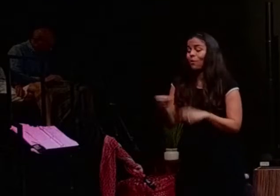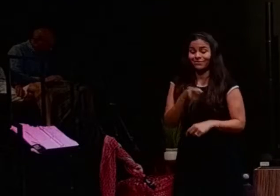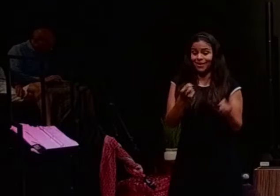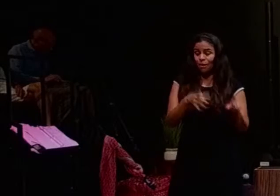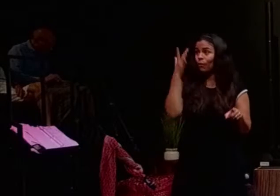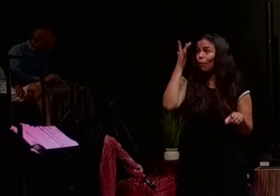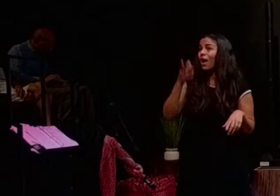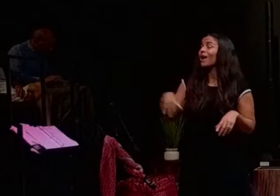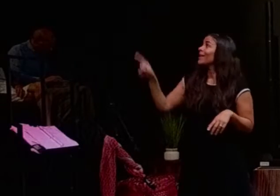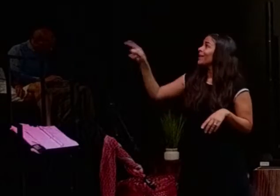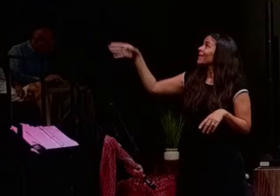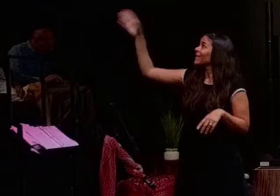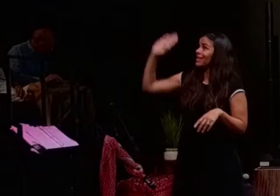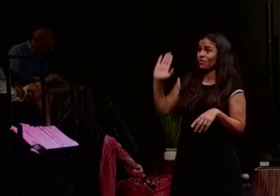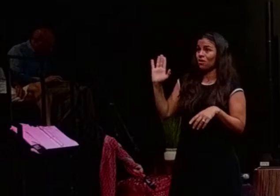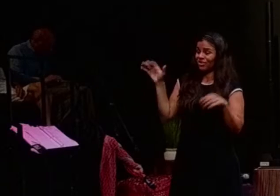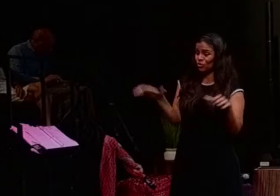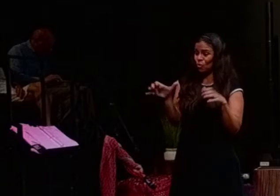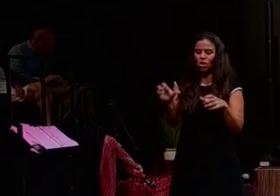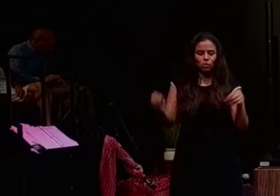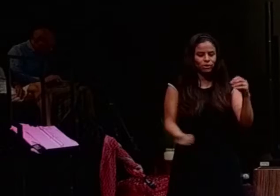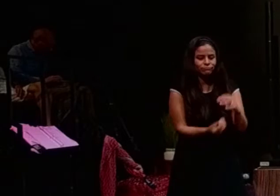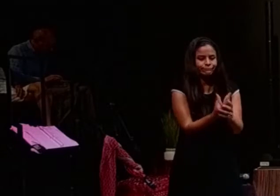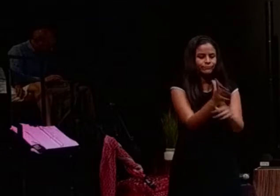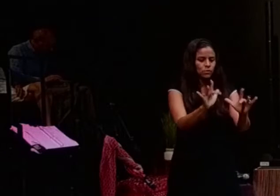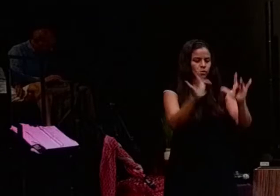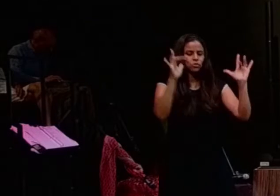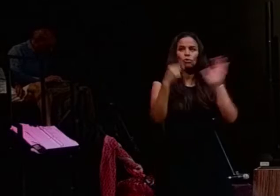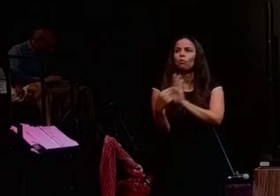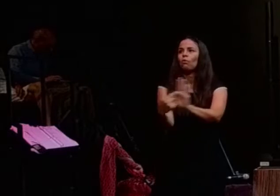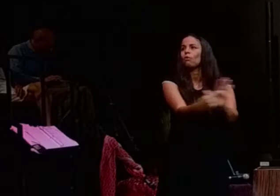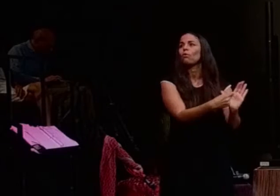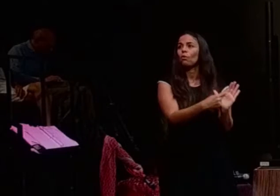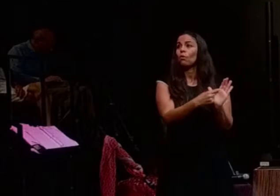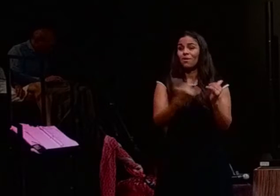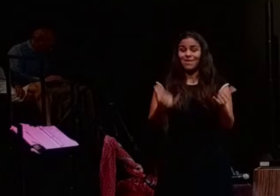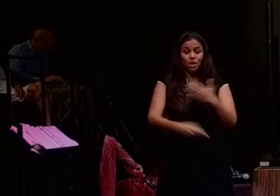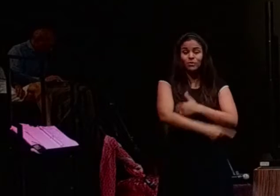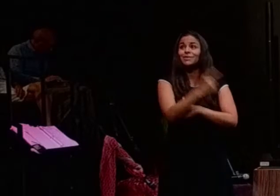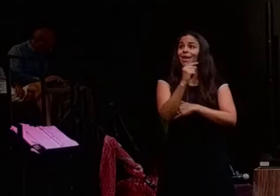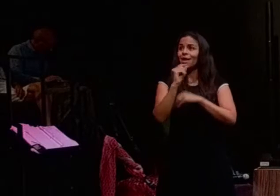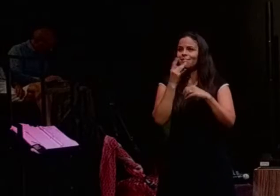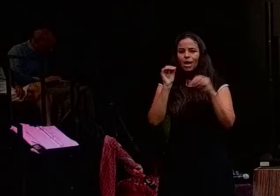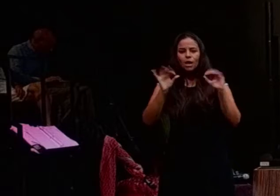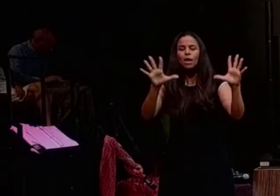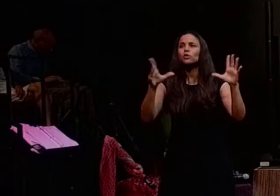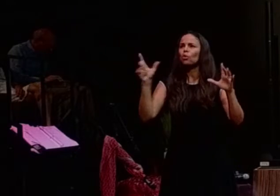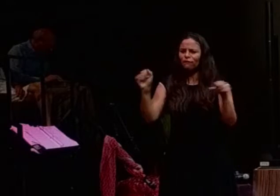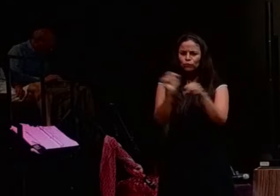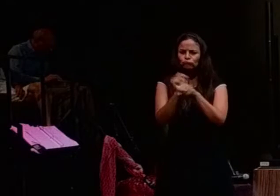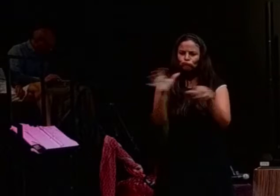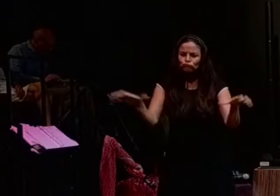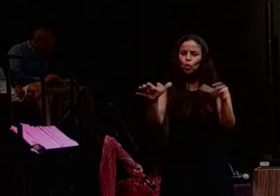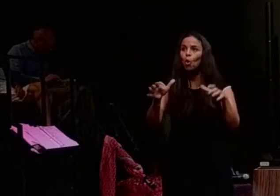this happened so that the works of God might be displayed in him. As long as it is day, we must do the works of Him who sent me. Night